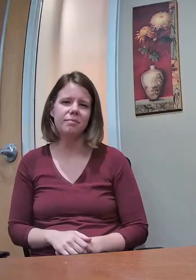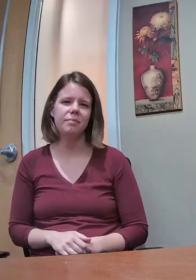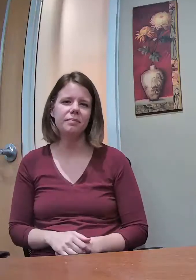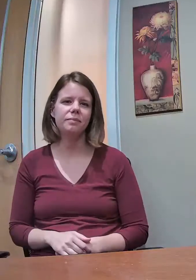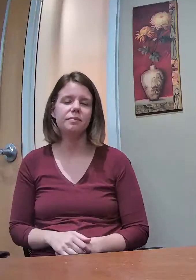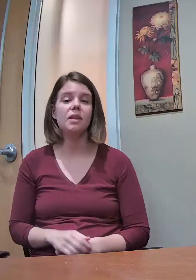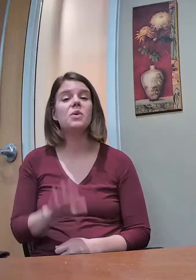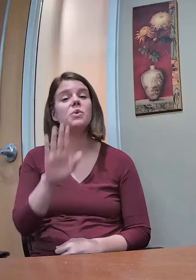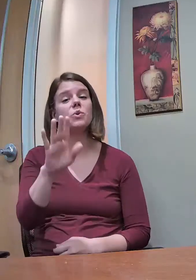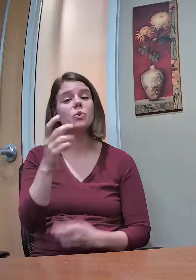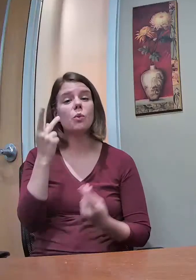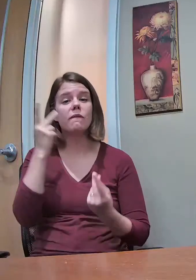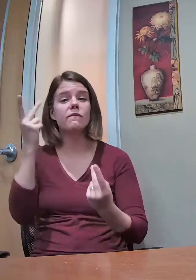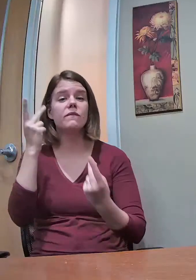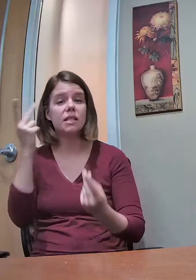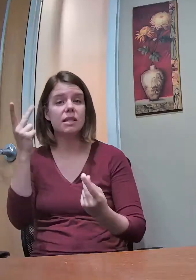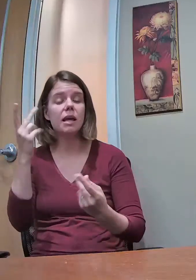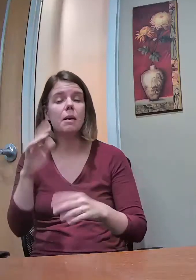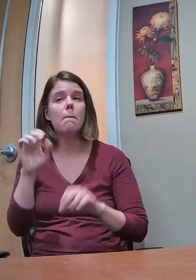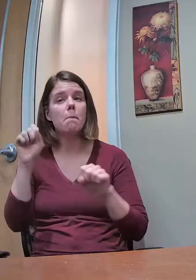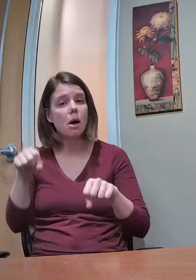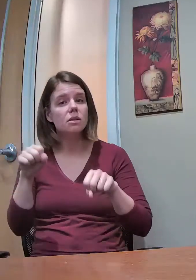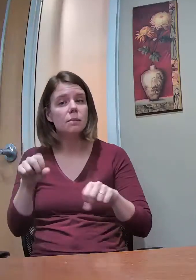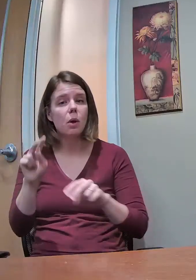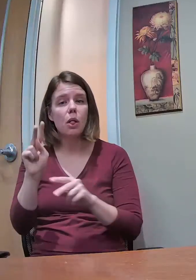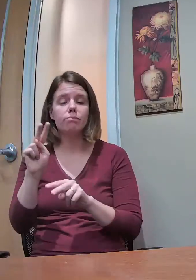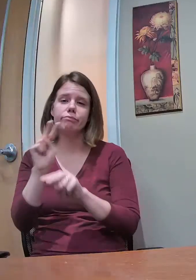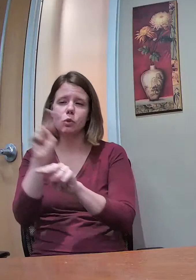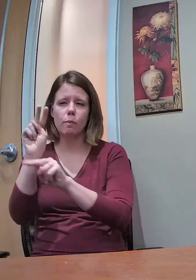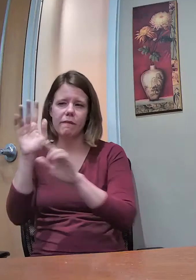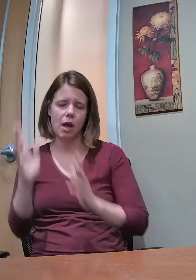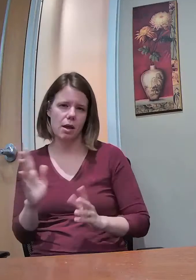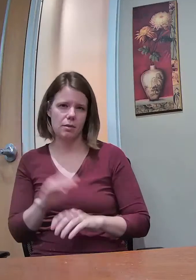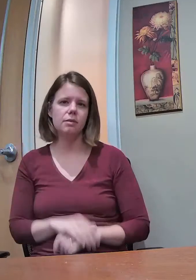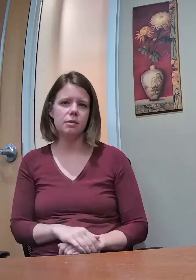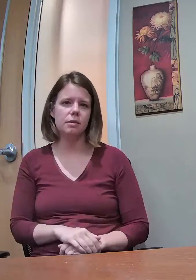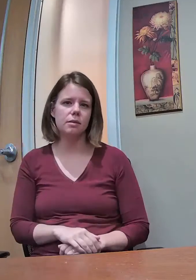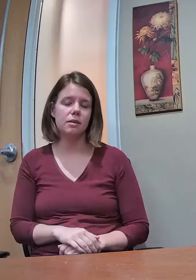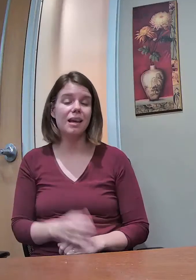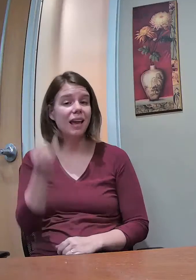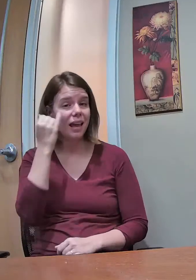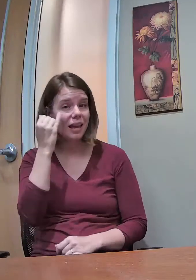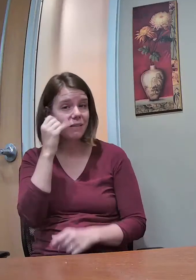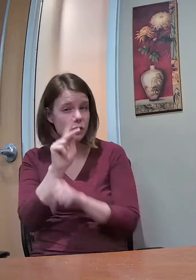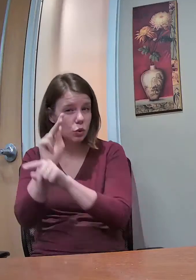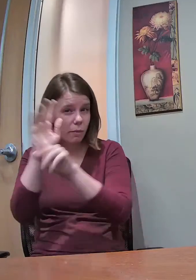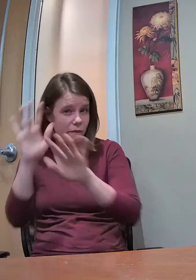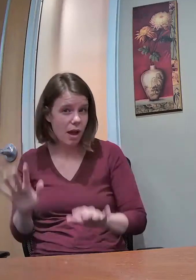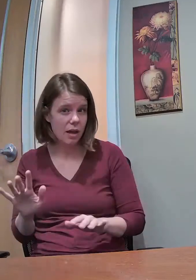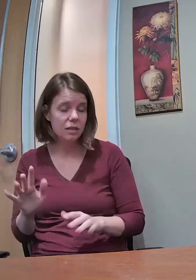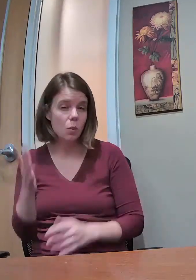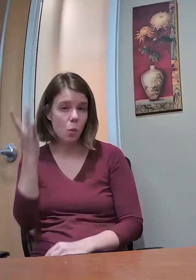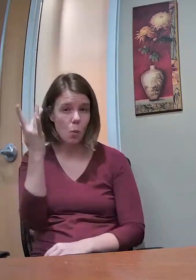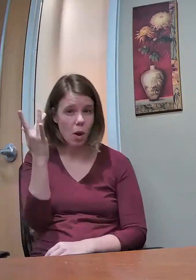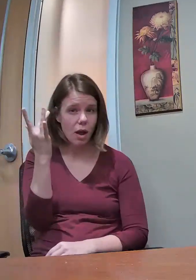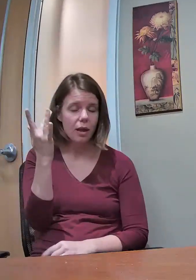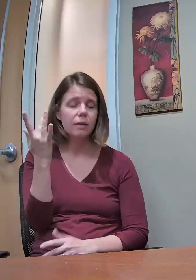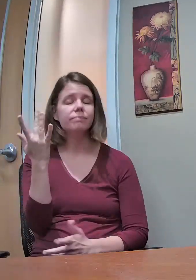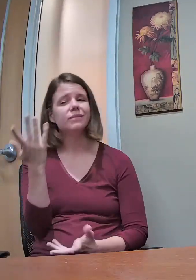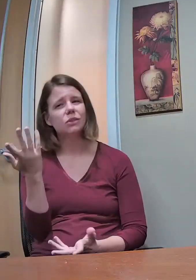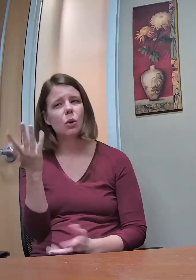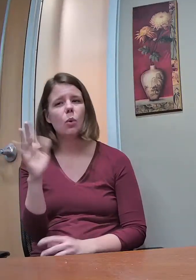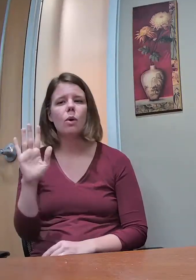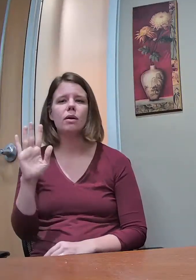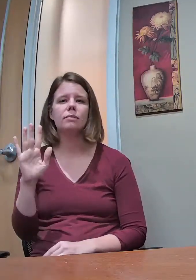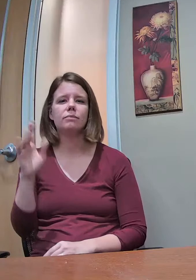So your visit might be supervised. And if it is supervised, it's only so that we can support the